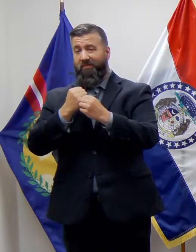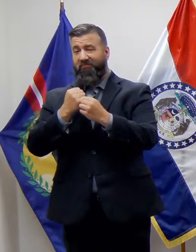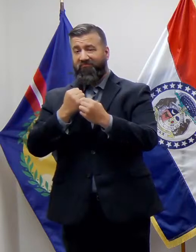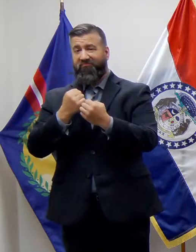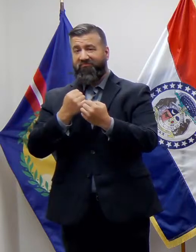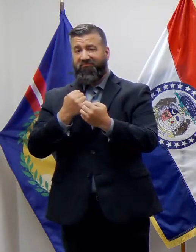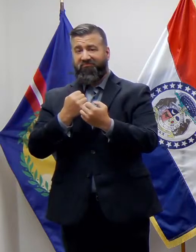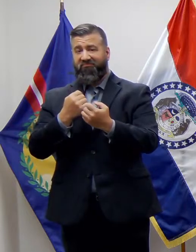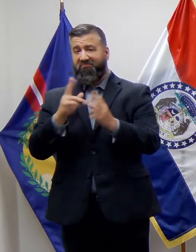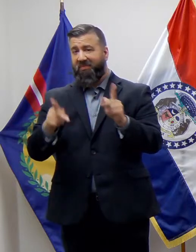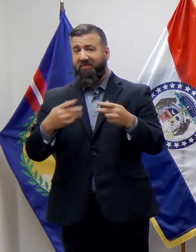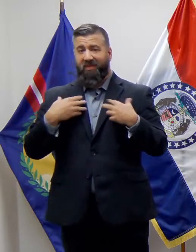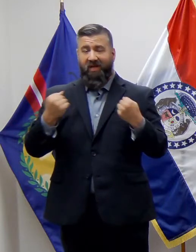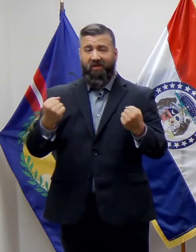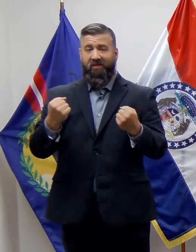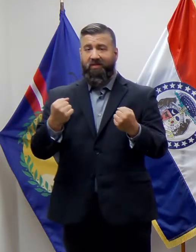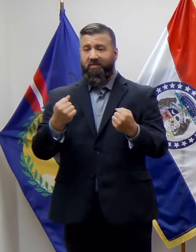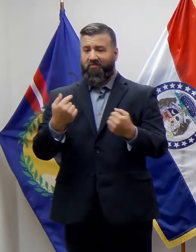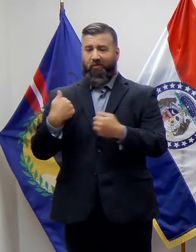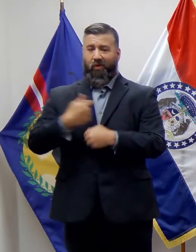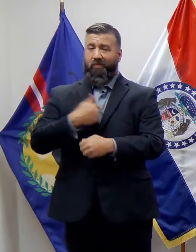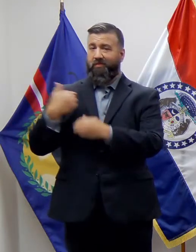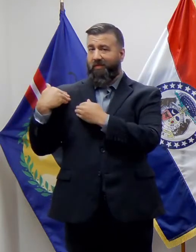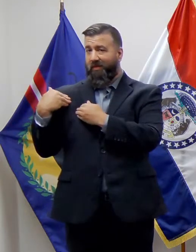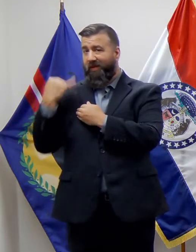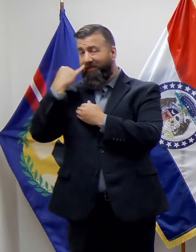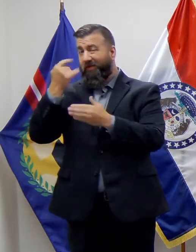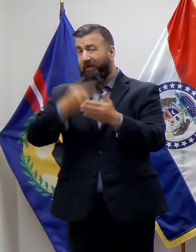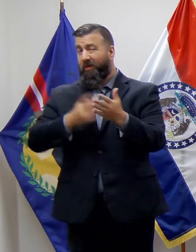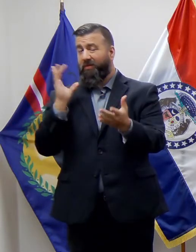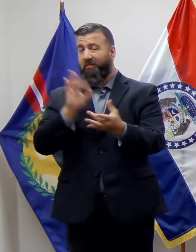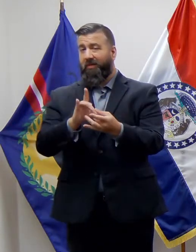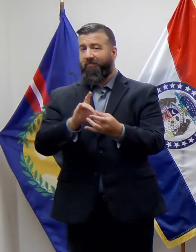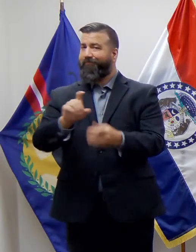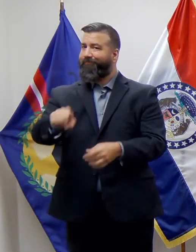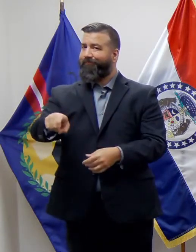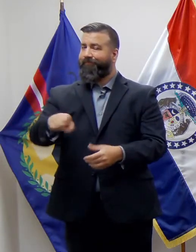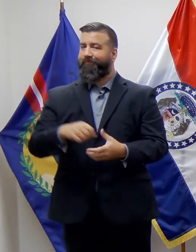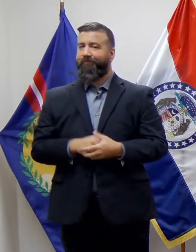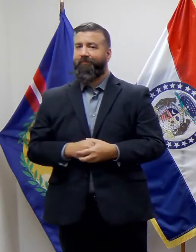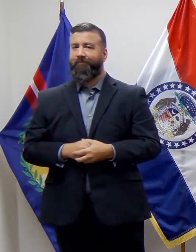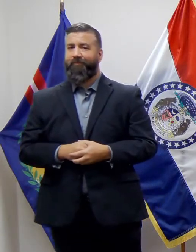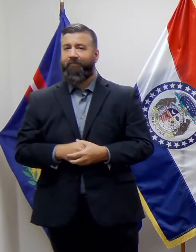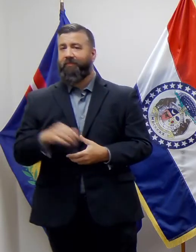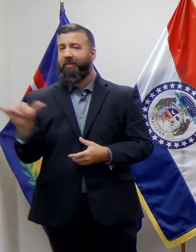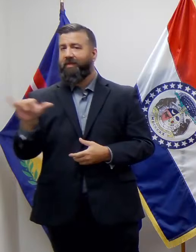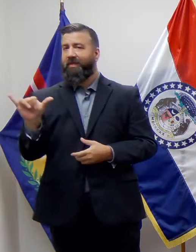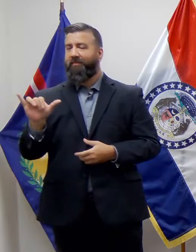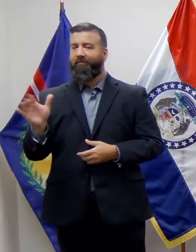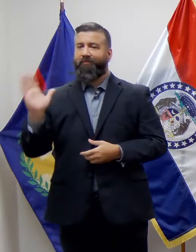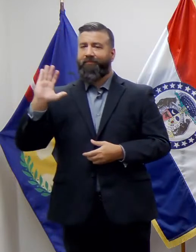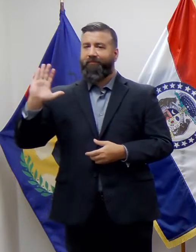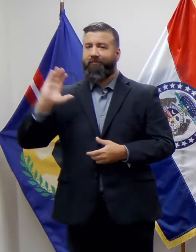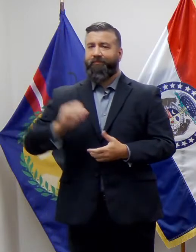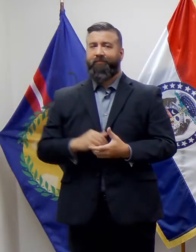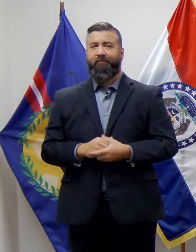is one of our #1 responsibilities, and if there's a cost associated with it, then we're going to do it, just like we've done before.